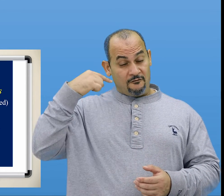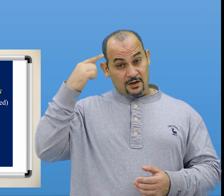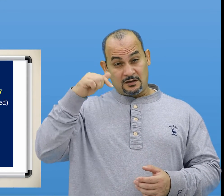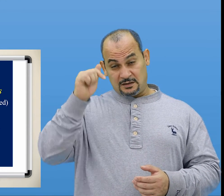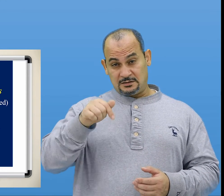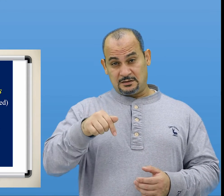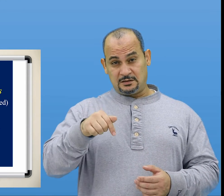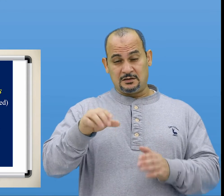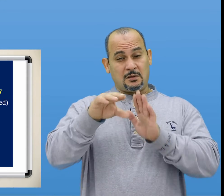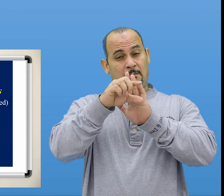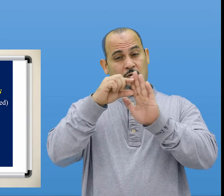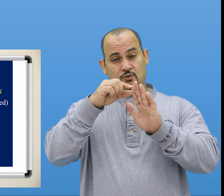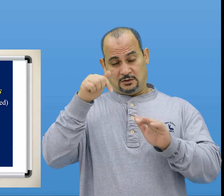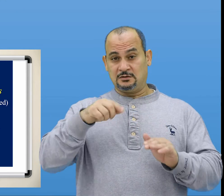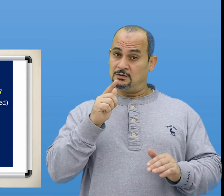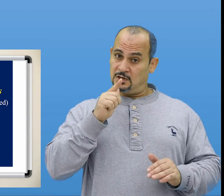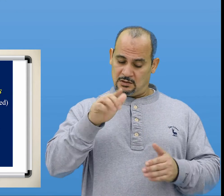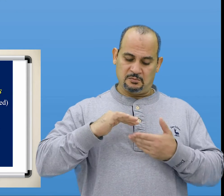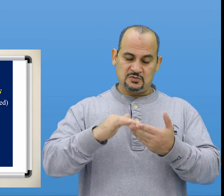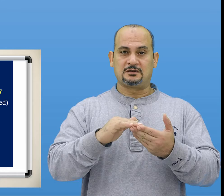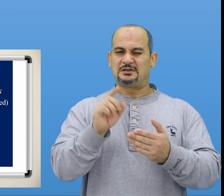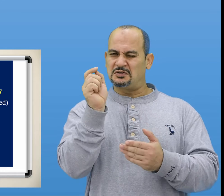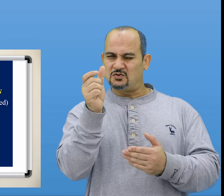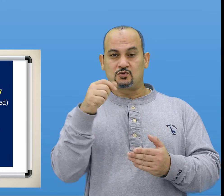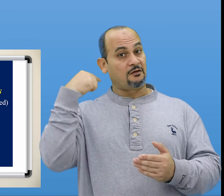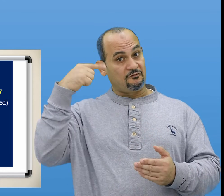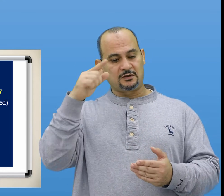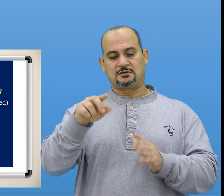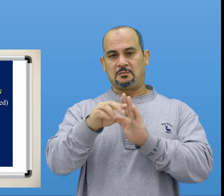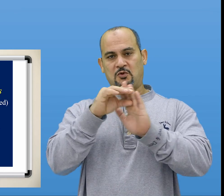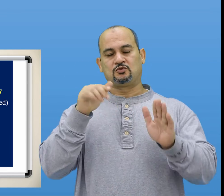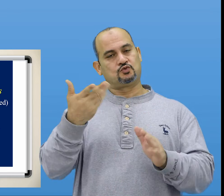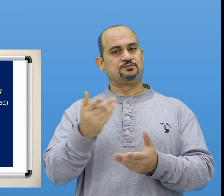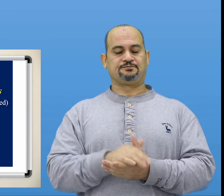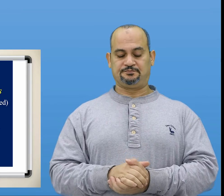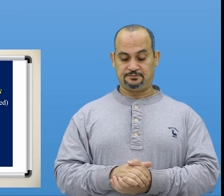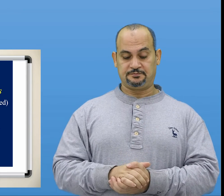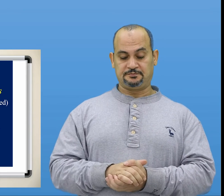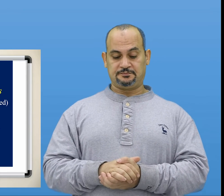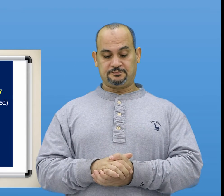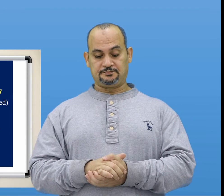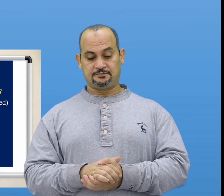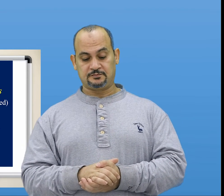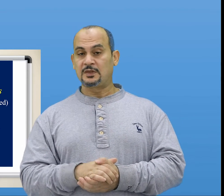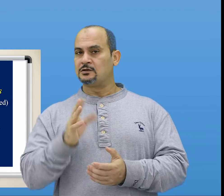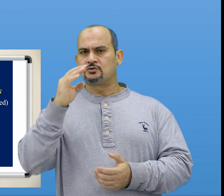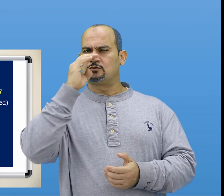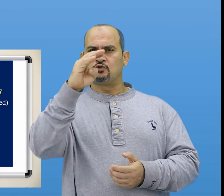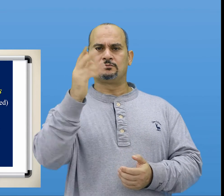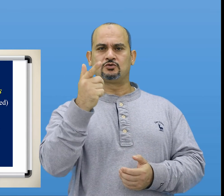them and place them in the right places in the blanks below us. So we have the words in between brackets.